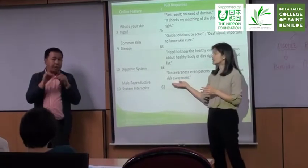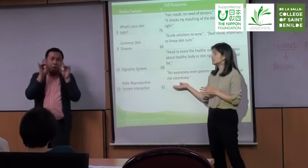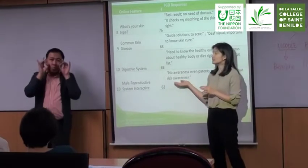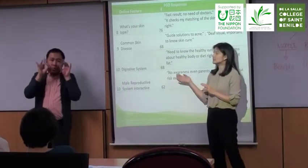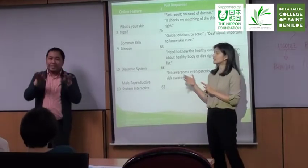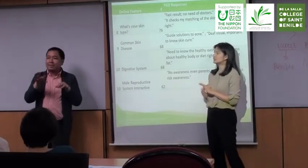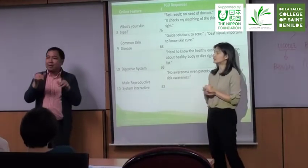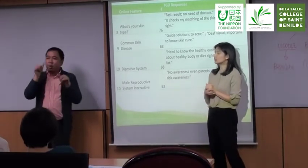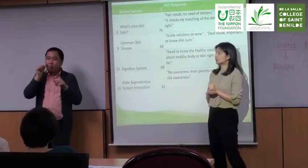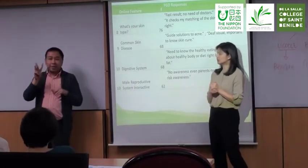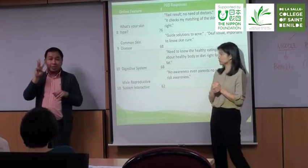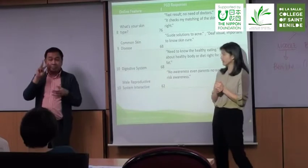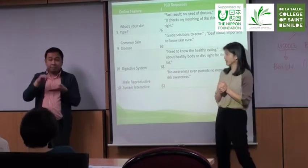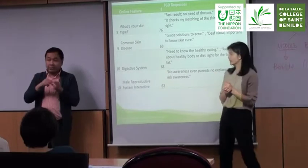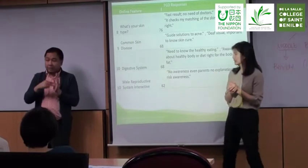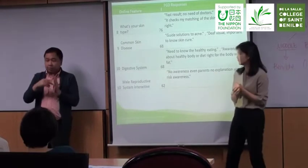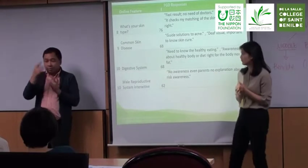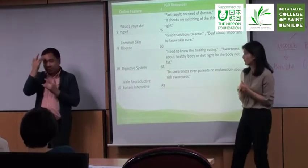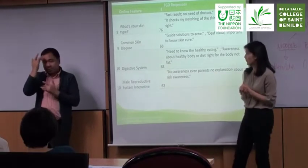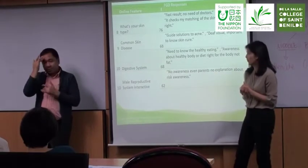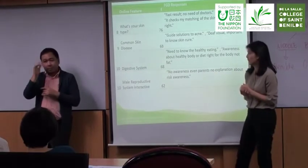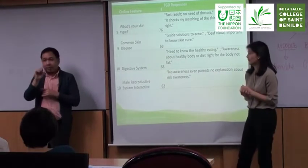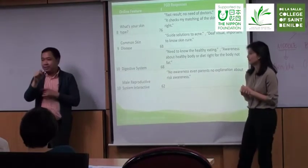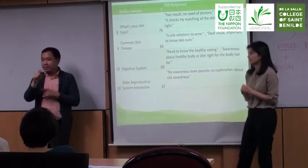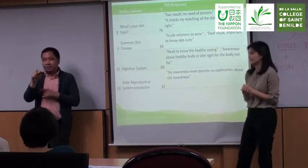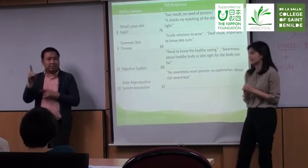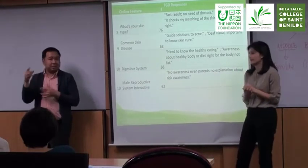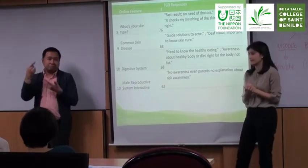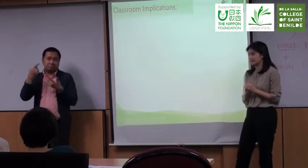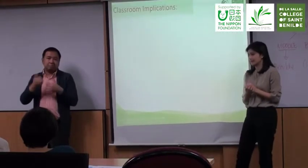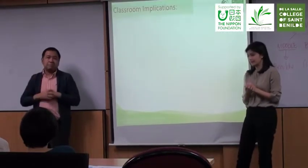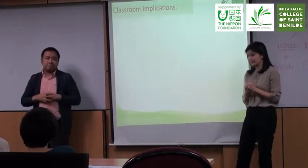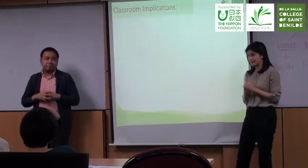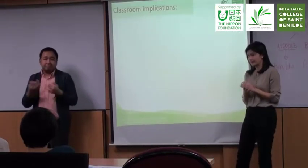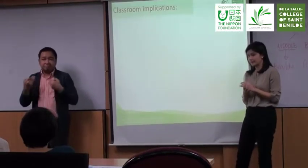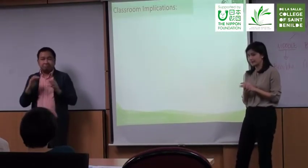to STDs and other things.